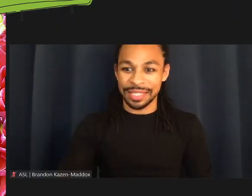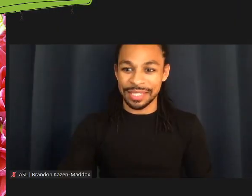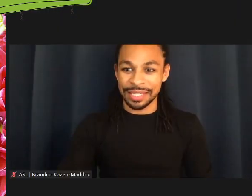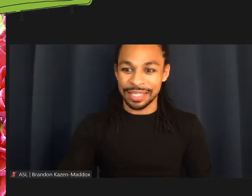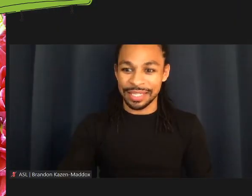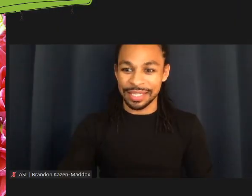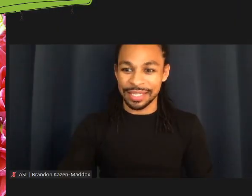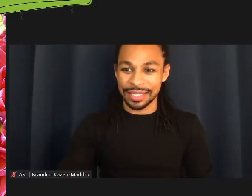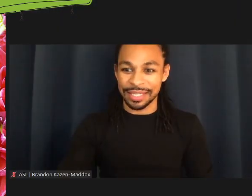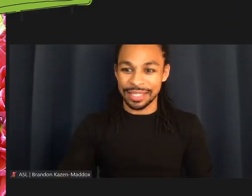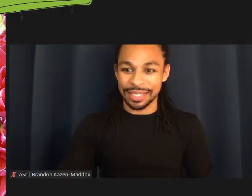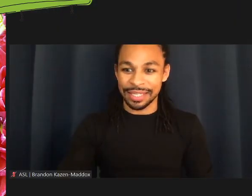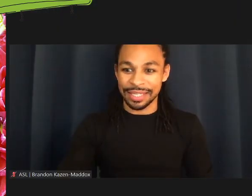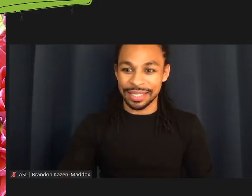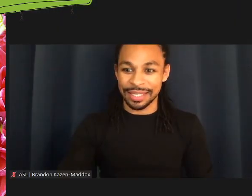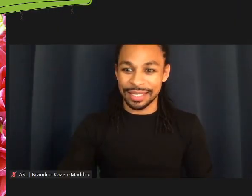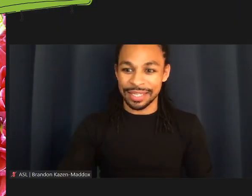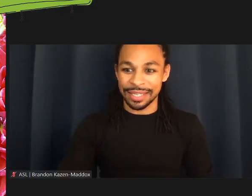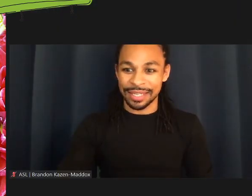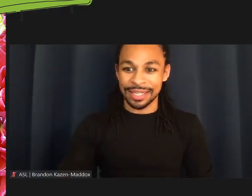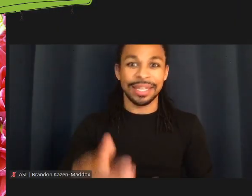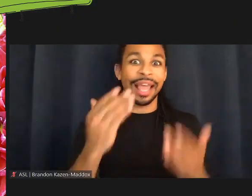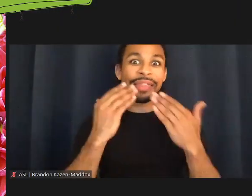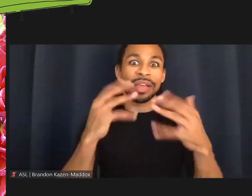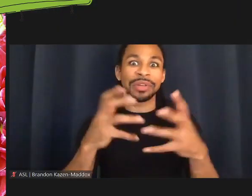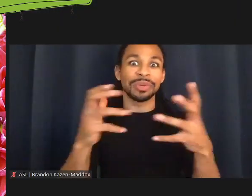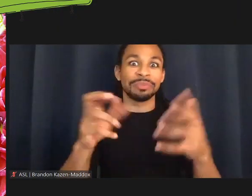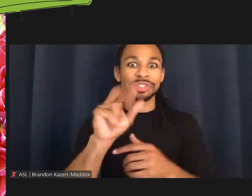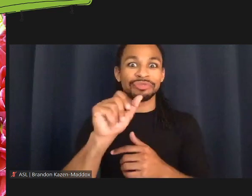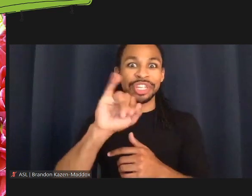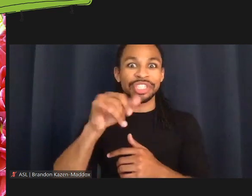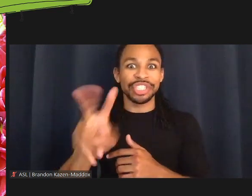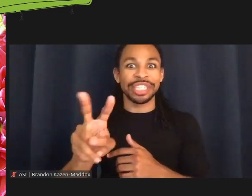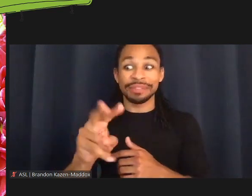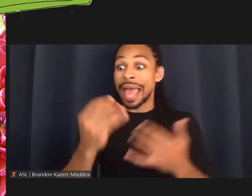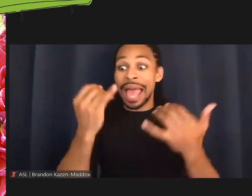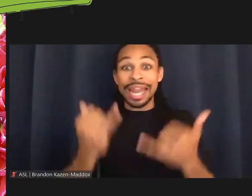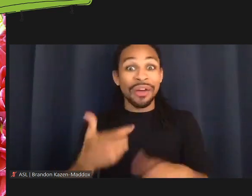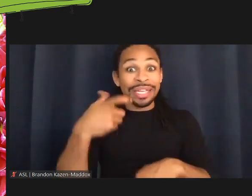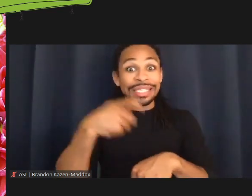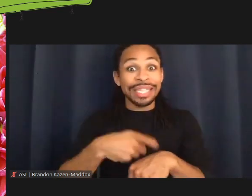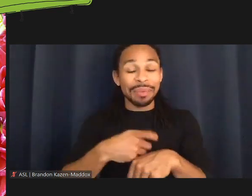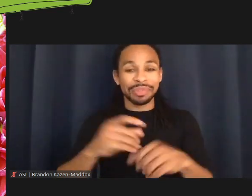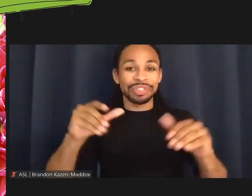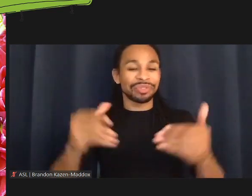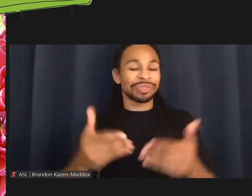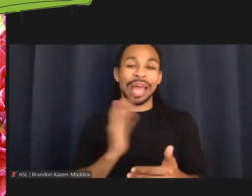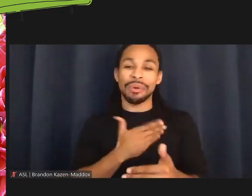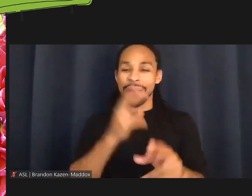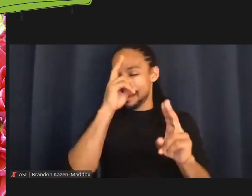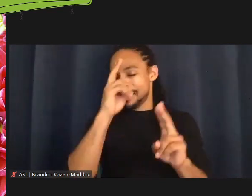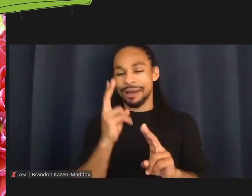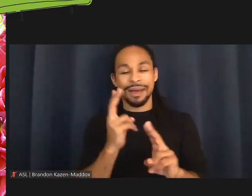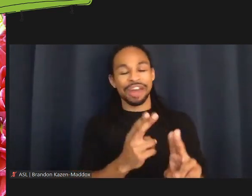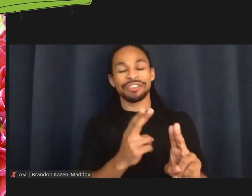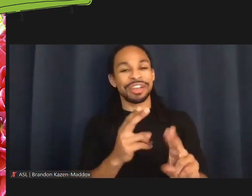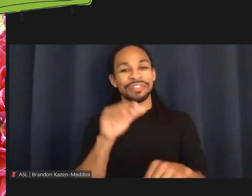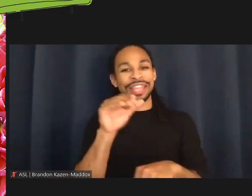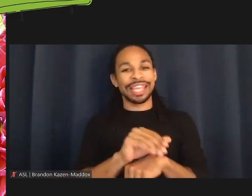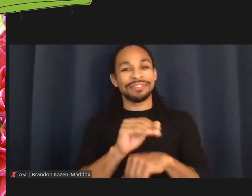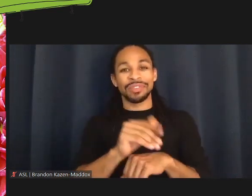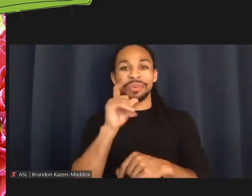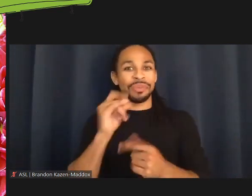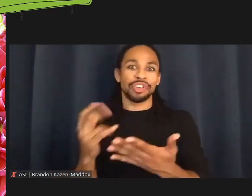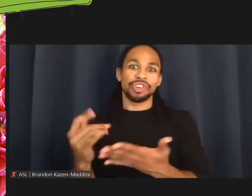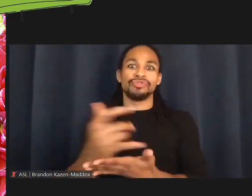Thank you so much, Rajiv. And now it is time to introduce our honoree of the evening, who also curated